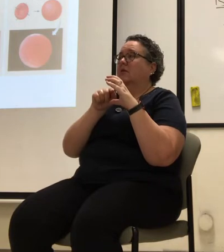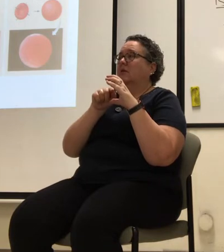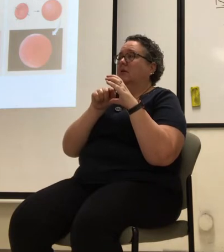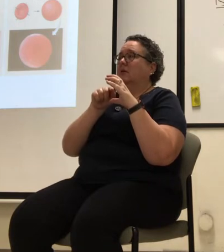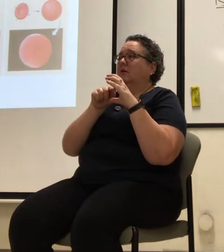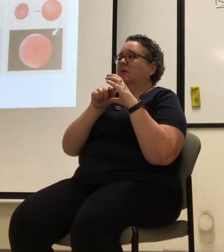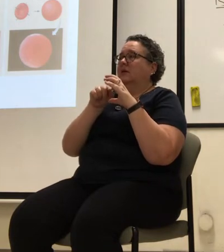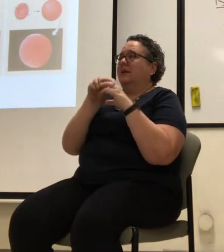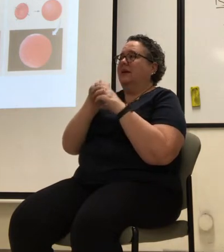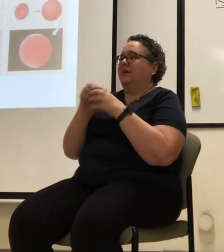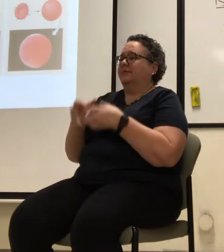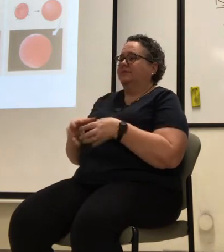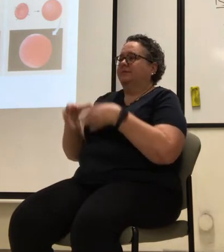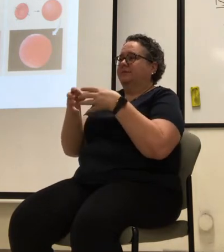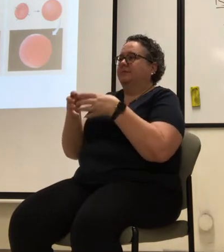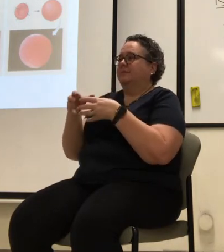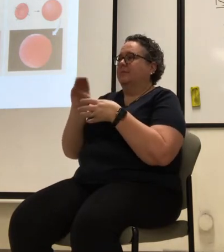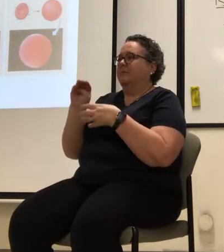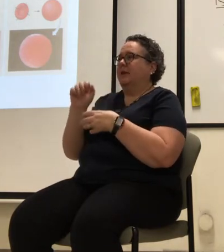in a beaker,